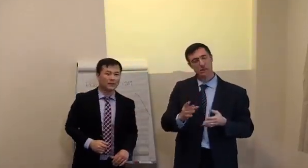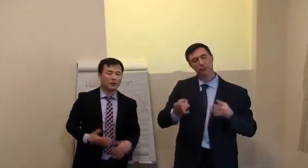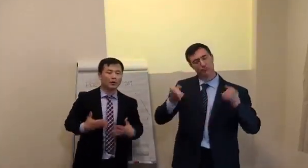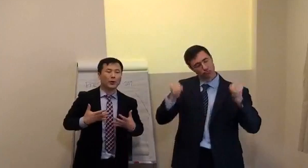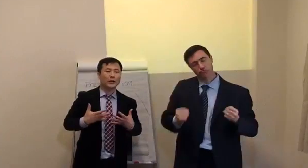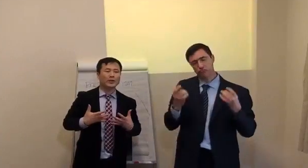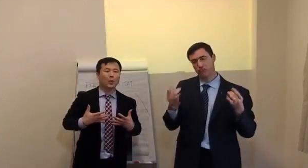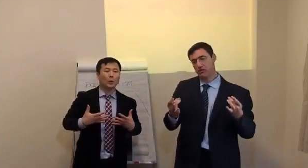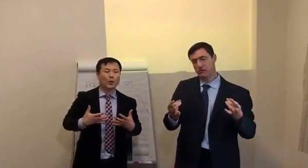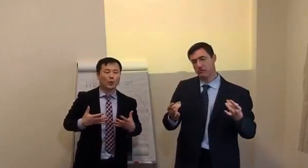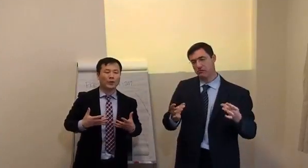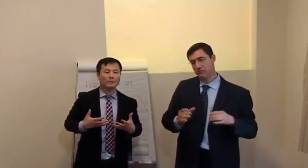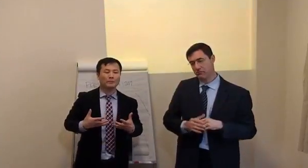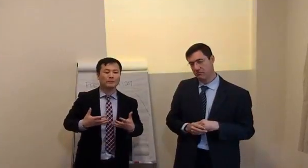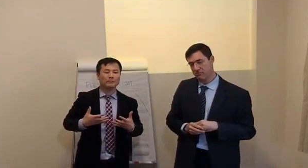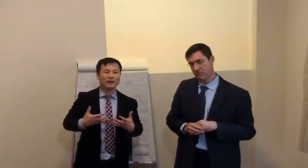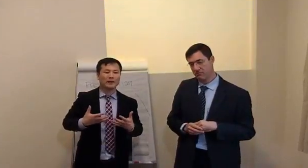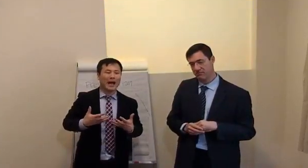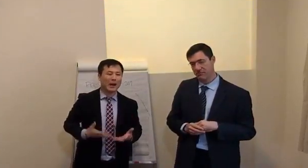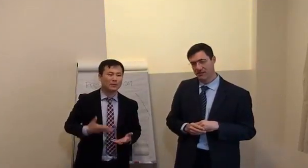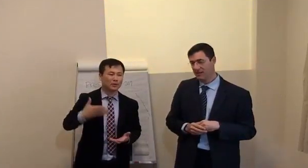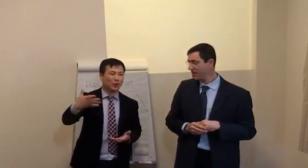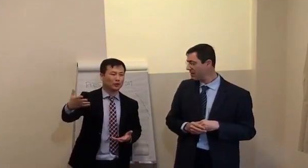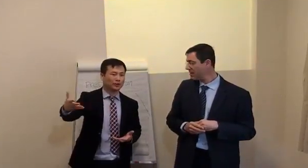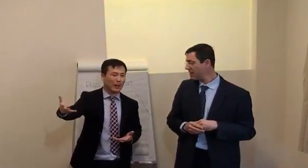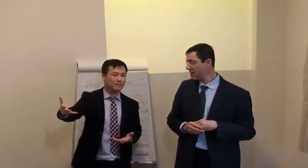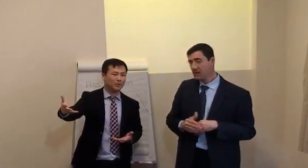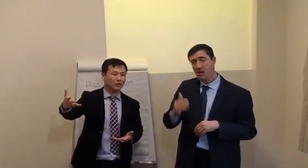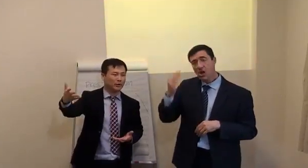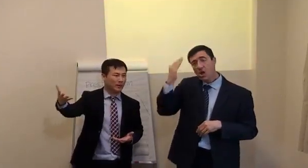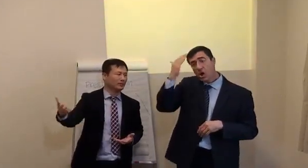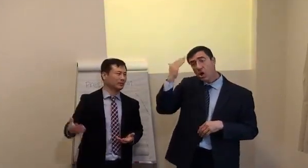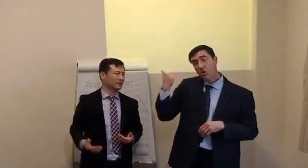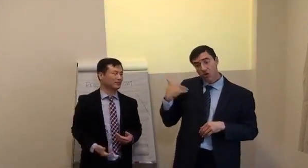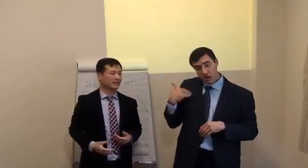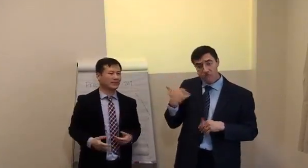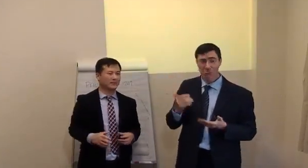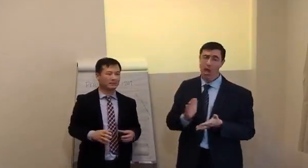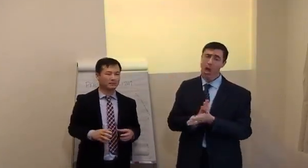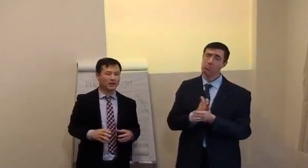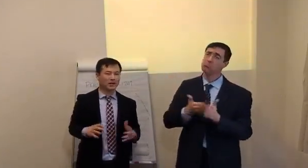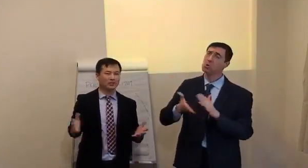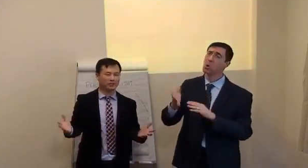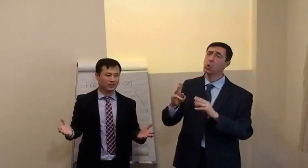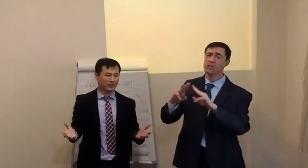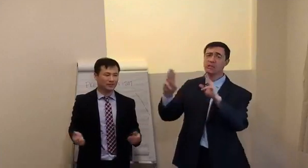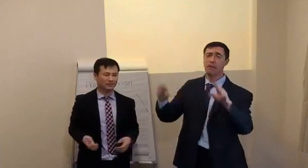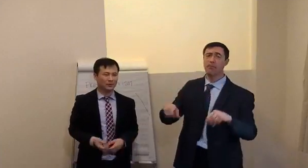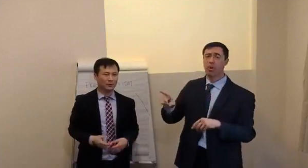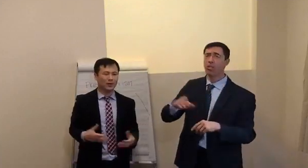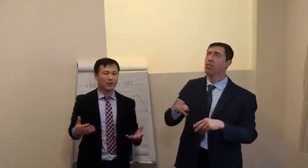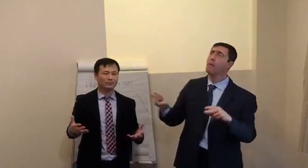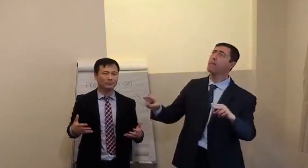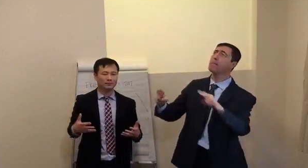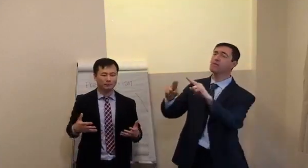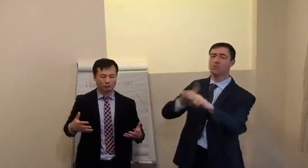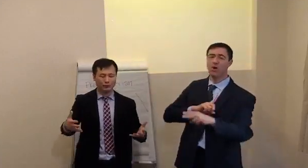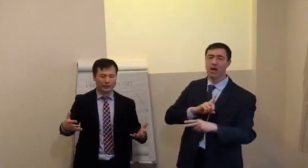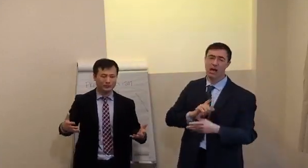But Korean very happy to go to temple on the mountain. Culturally, we love Buddhism